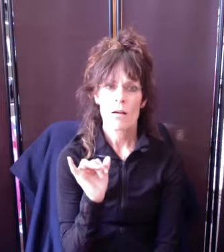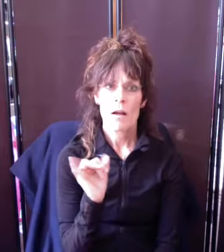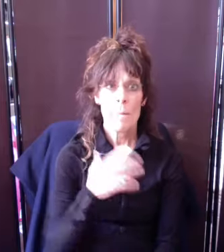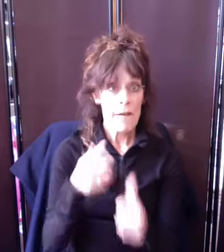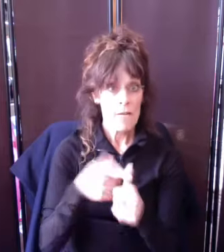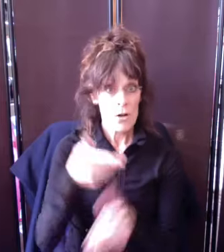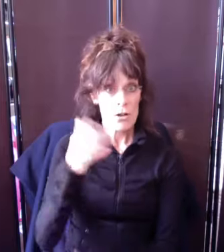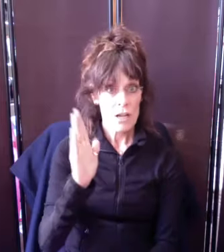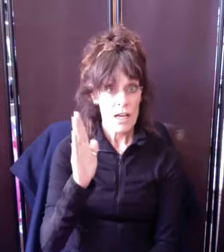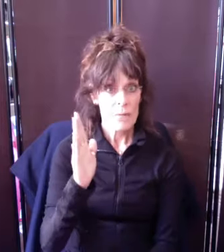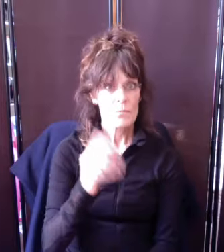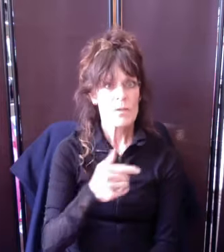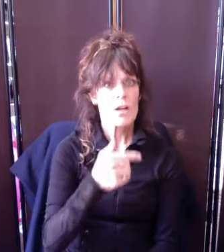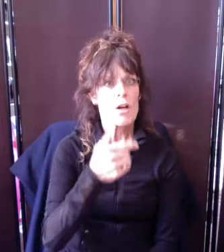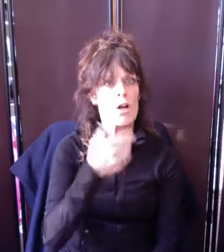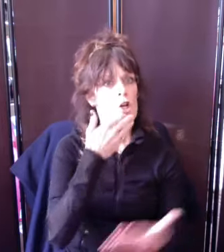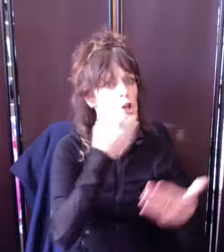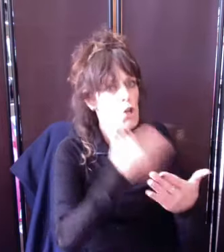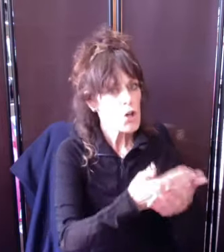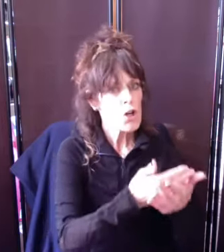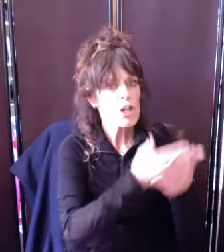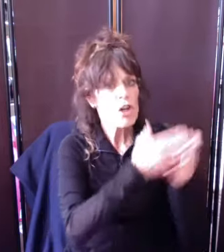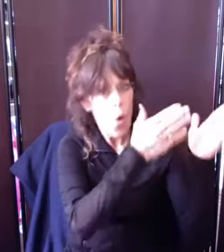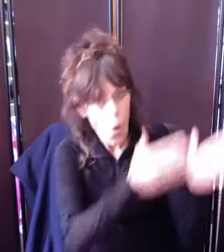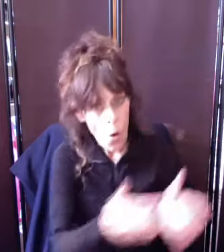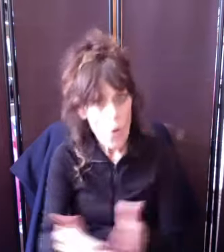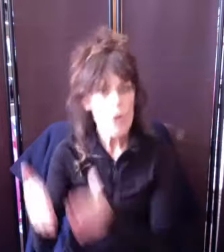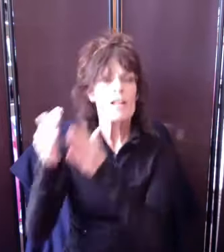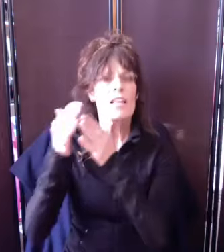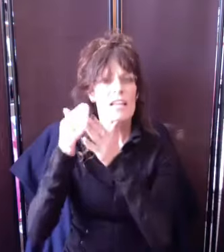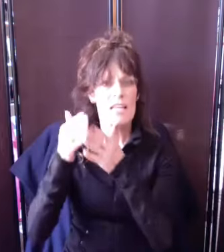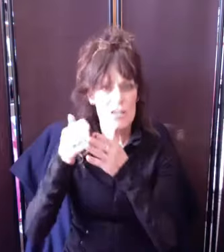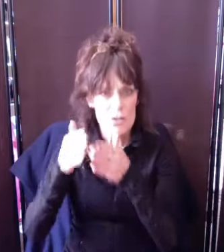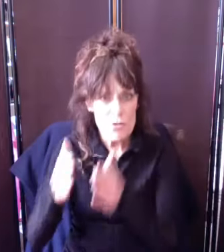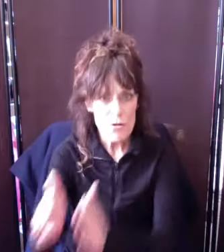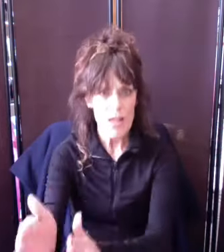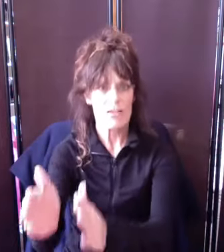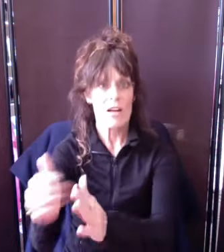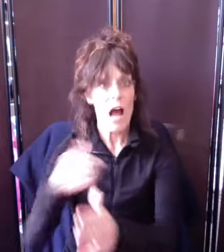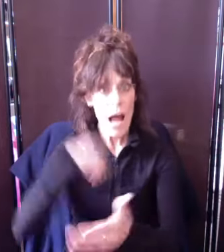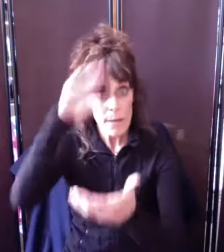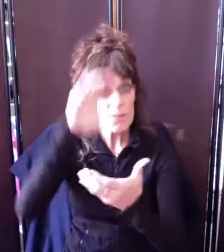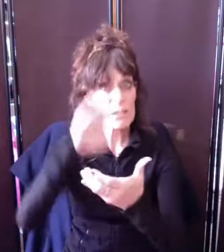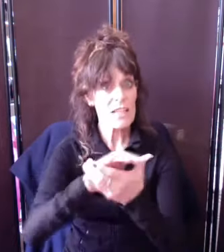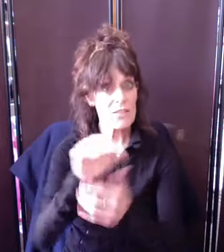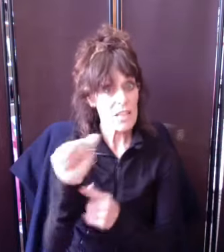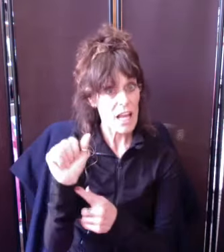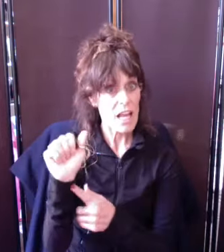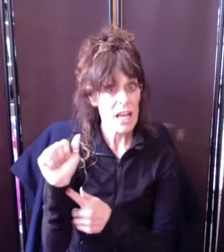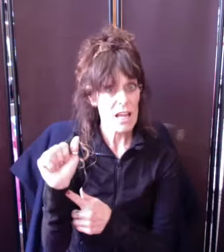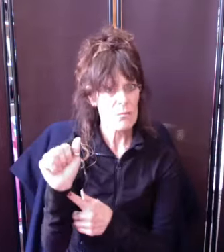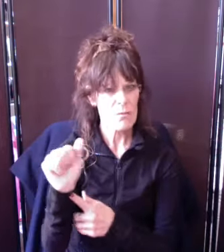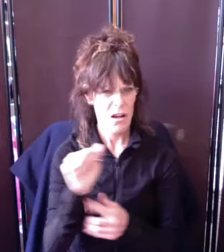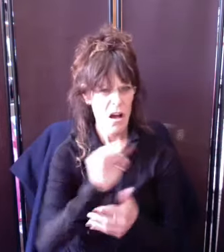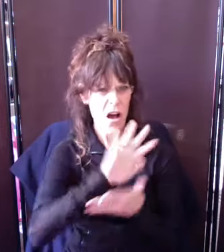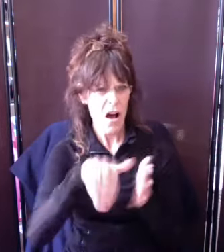good orderly direction in a group of drunks, right? I believed in Alcoholics Anonymous, but I had all these friends who felt like they had this great connection